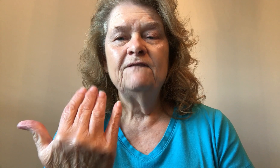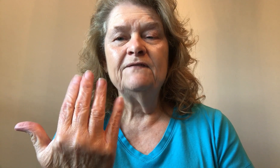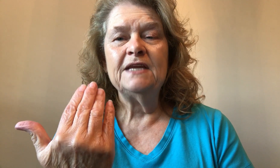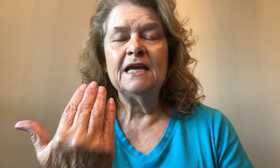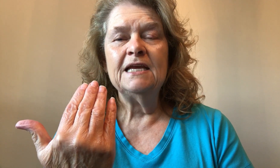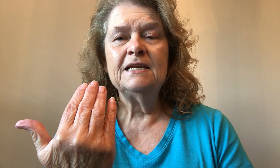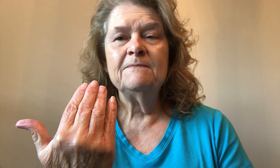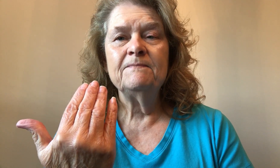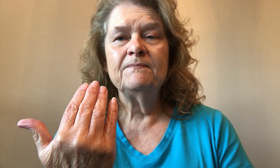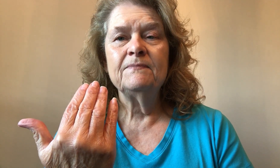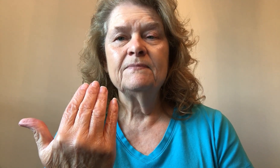15,